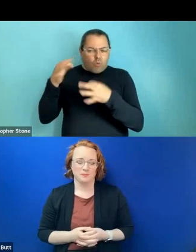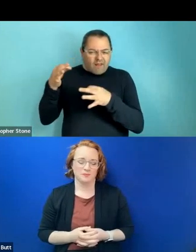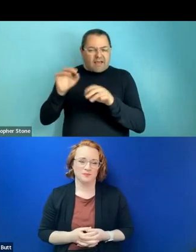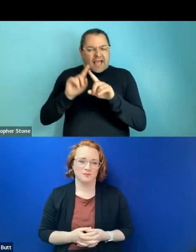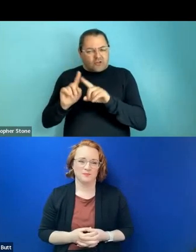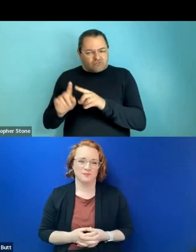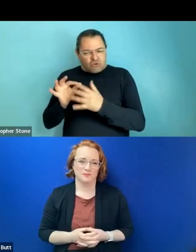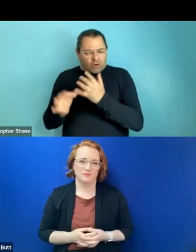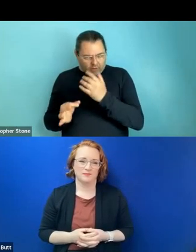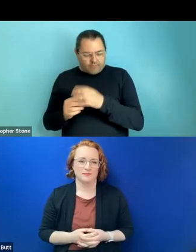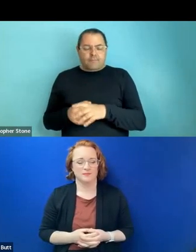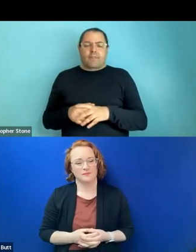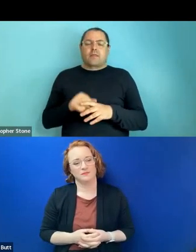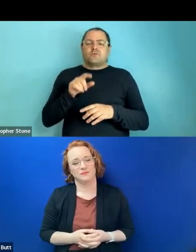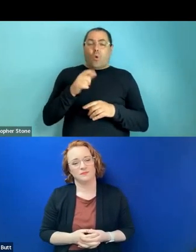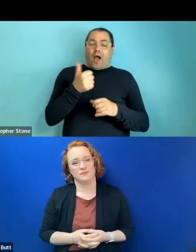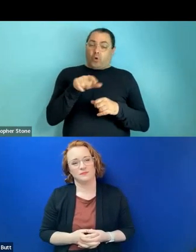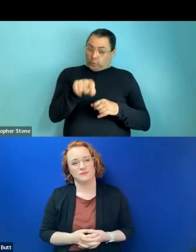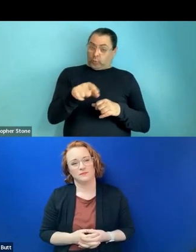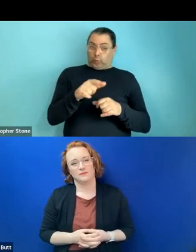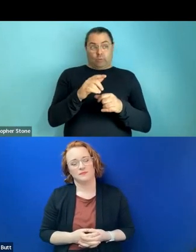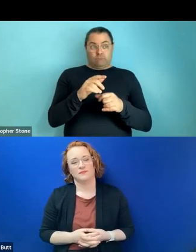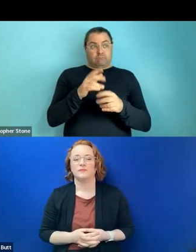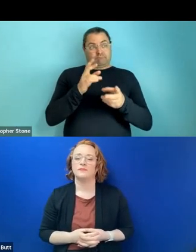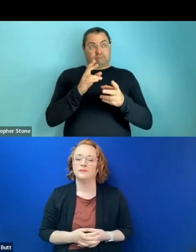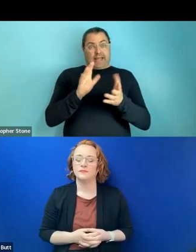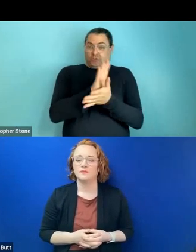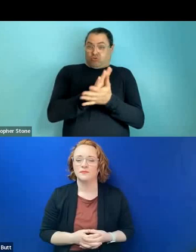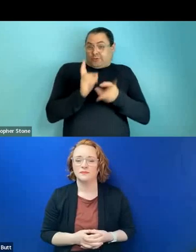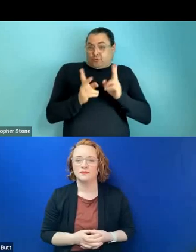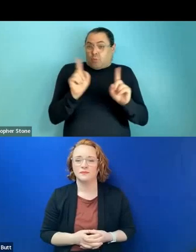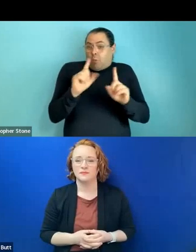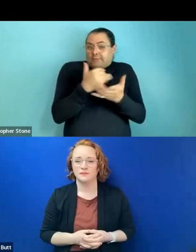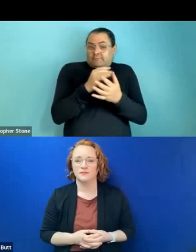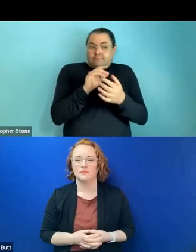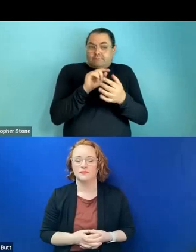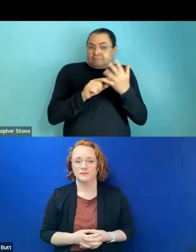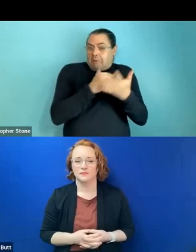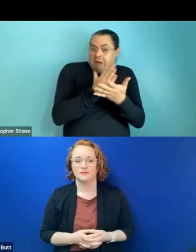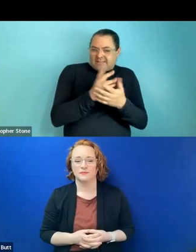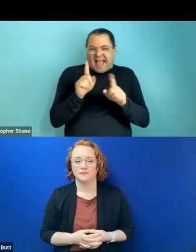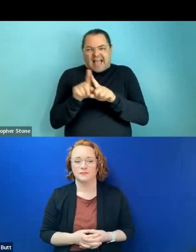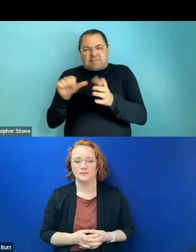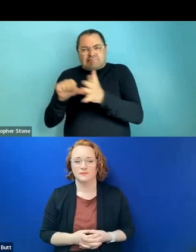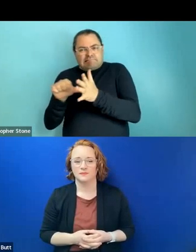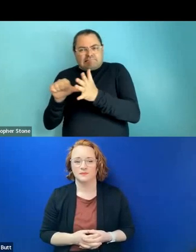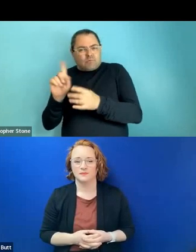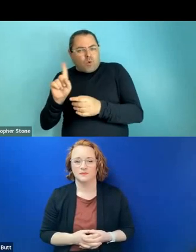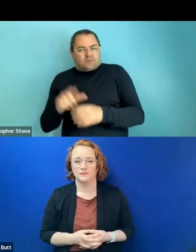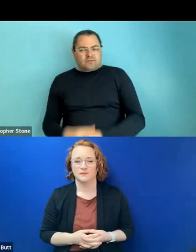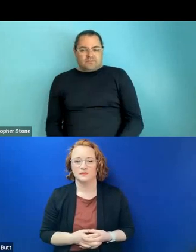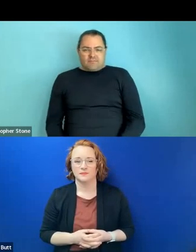I want to know, what are the most enjoyable parts of the role, Jenny? And also, what are the more challenging areas of it as well? Mm-hmm.